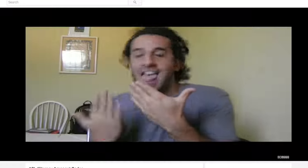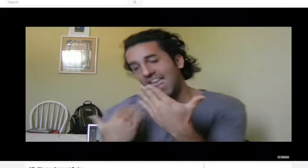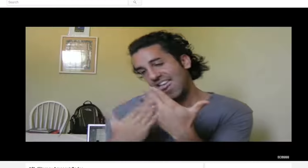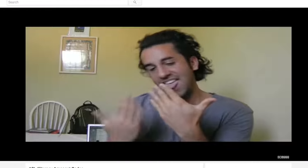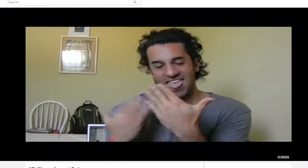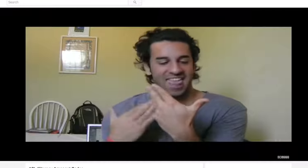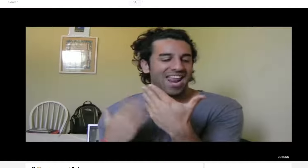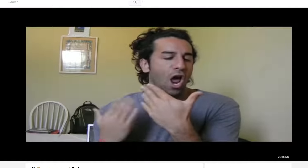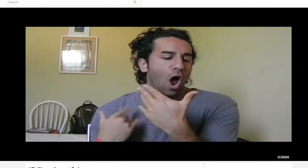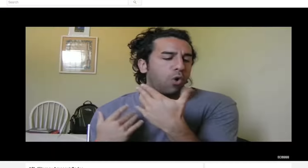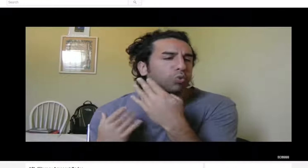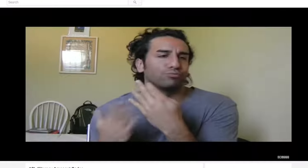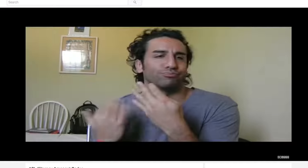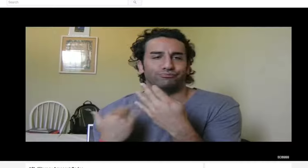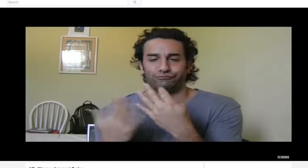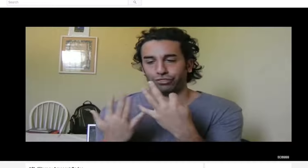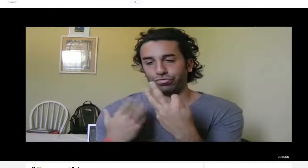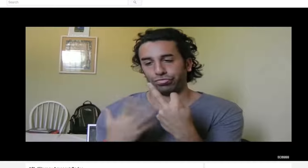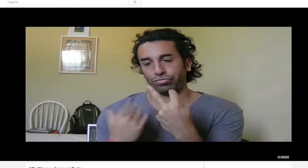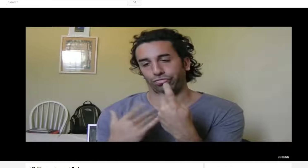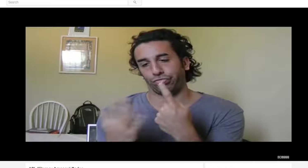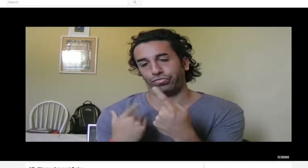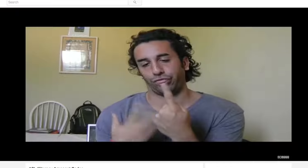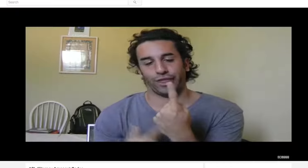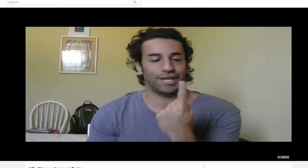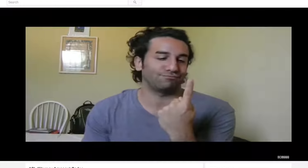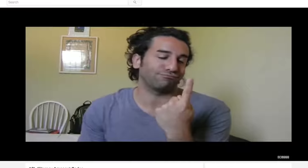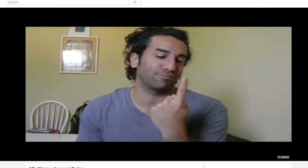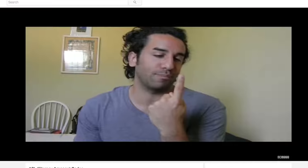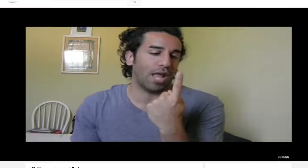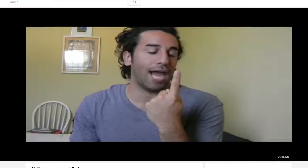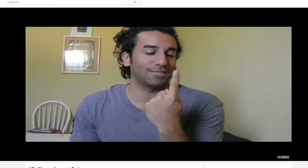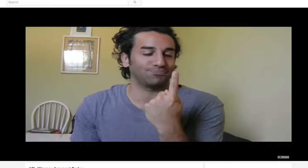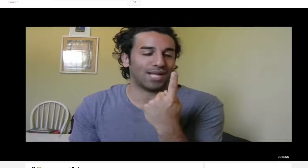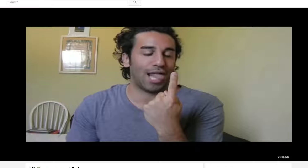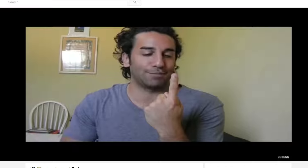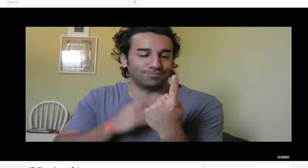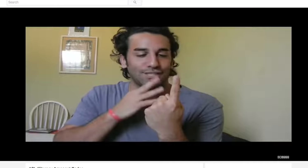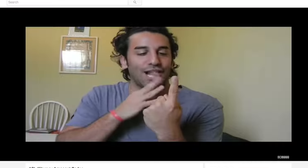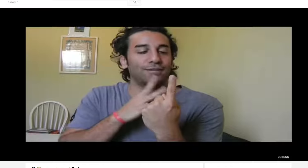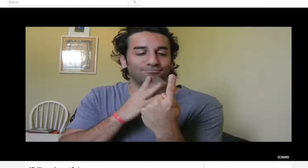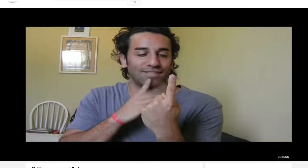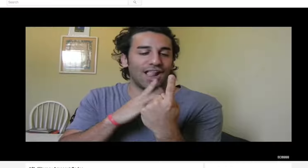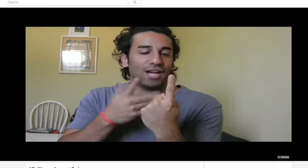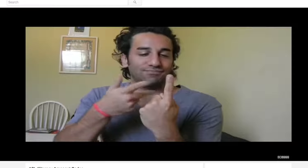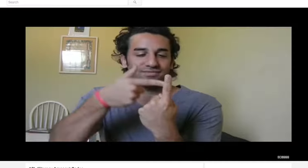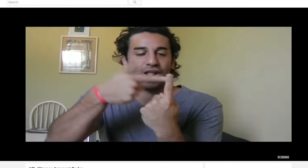When hearing parents have deaf children, they oftentimes give them only one option, which is spoken